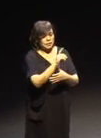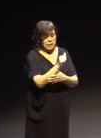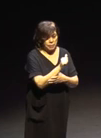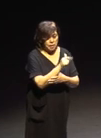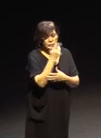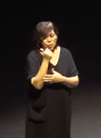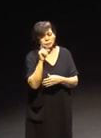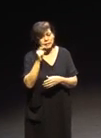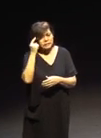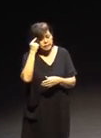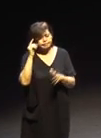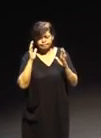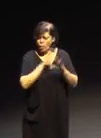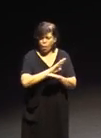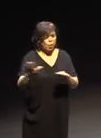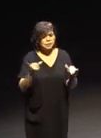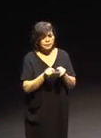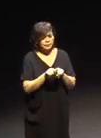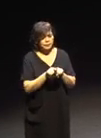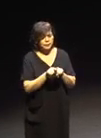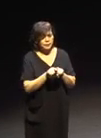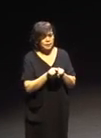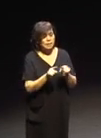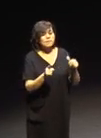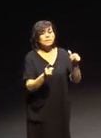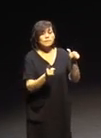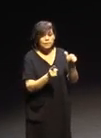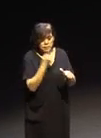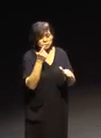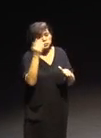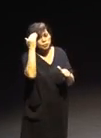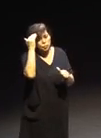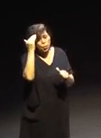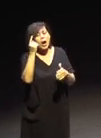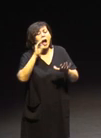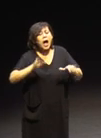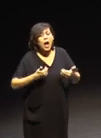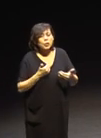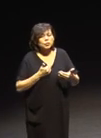and interrogate, you know, what it means to engage the person first before the disability.